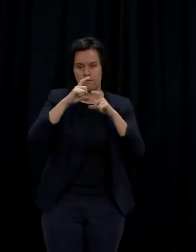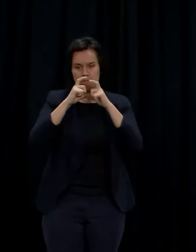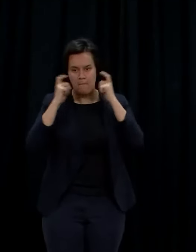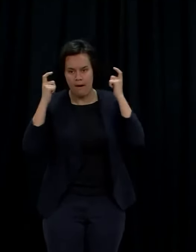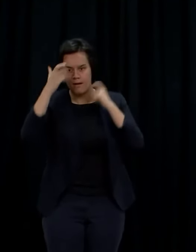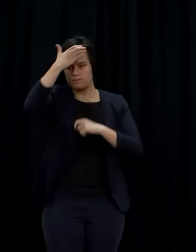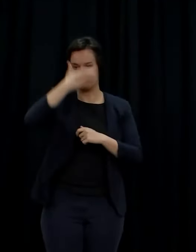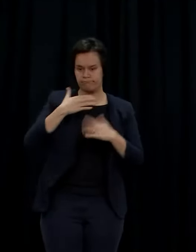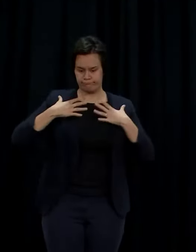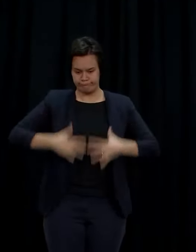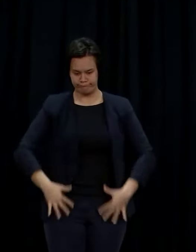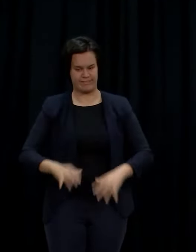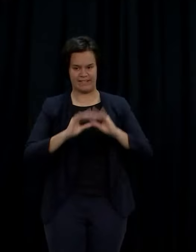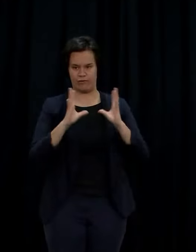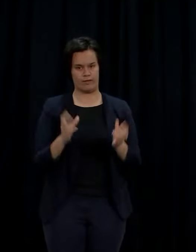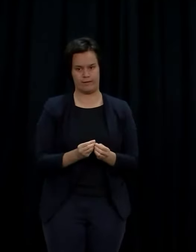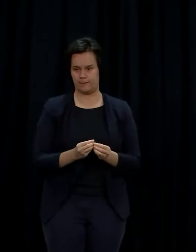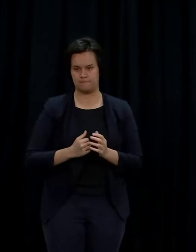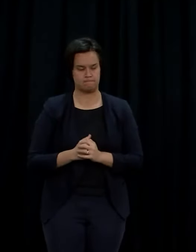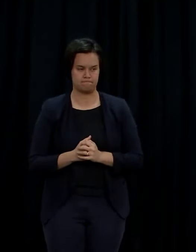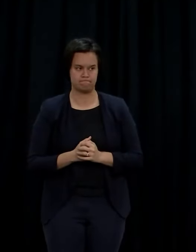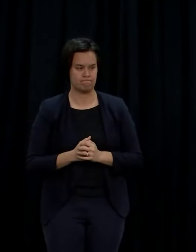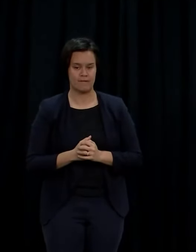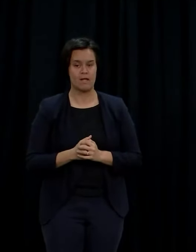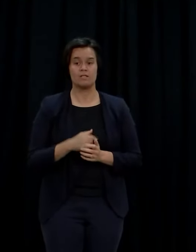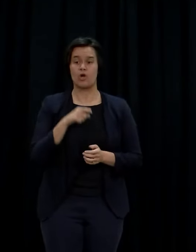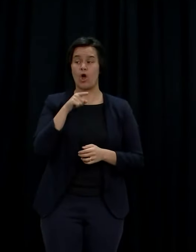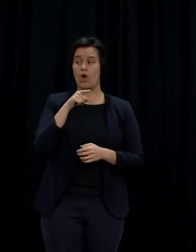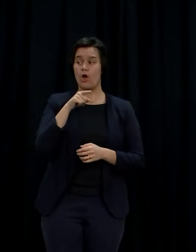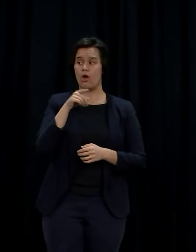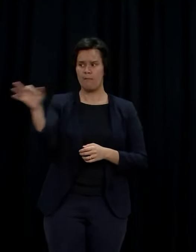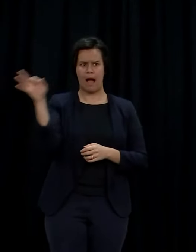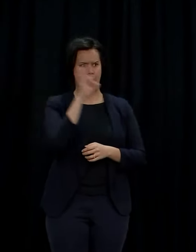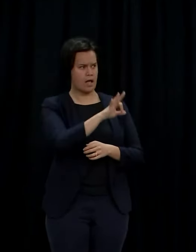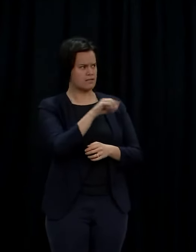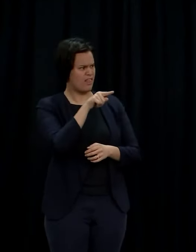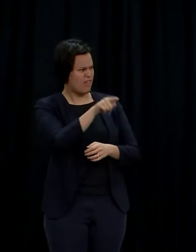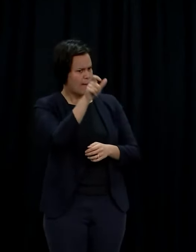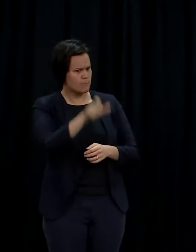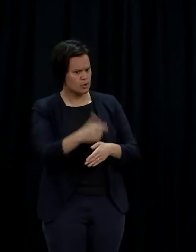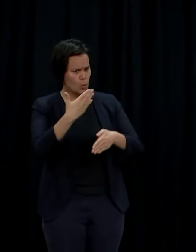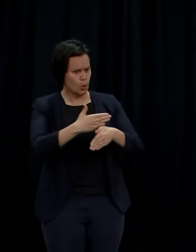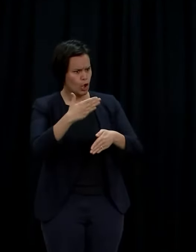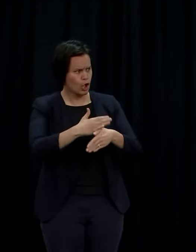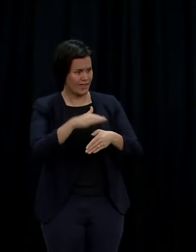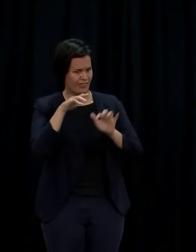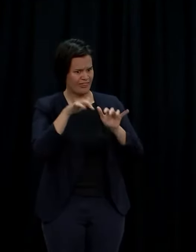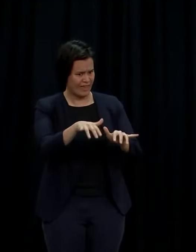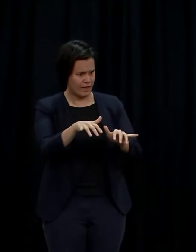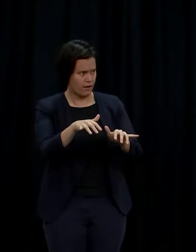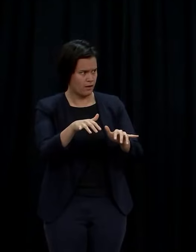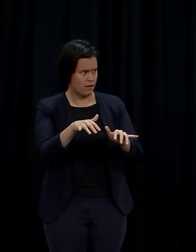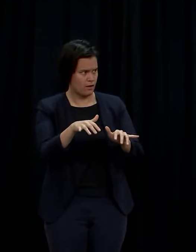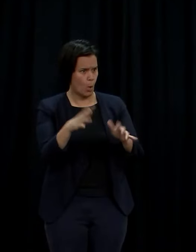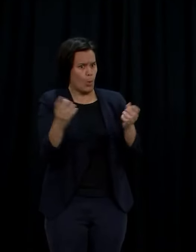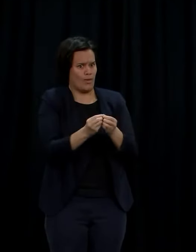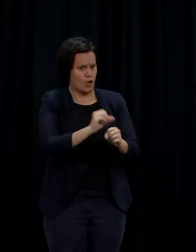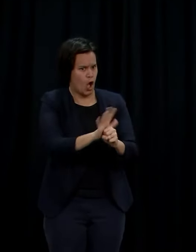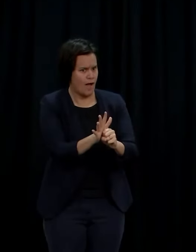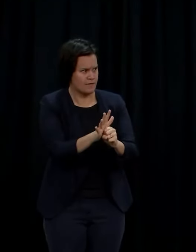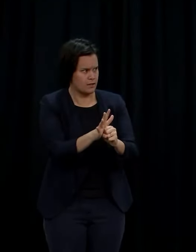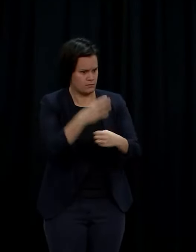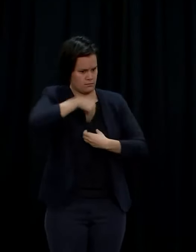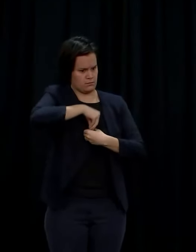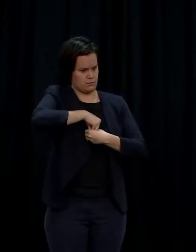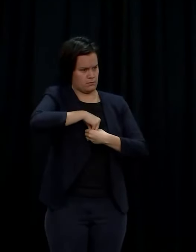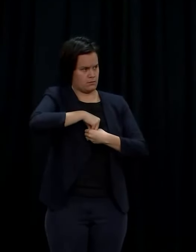care facility during level 4? Yes, as an essential worker, Yes. had done 2 shifts before they knew they were infectious. Yeah.